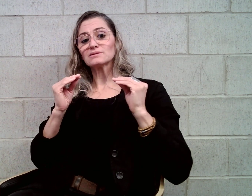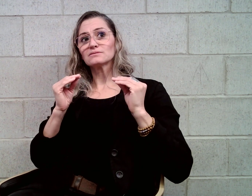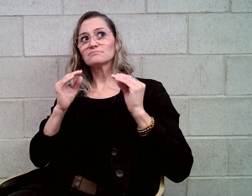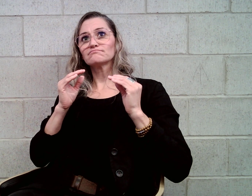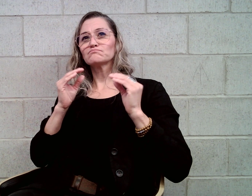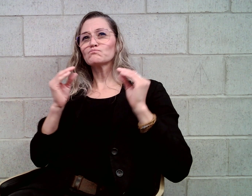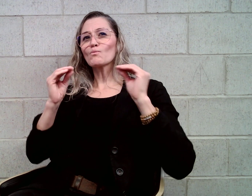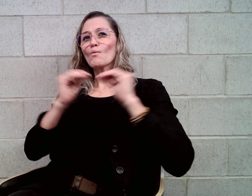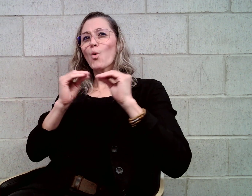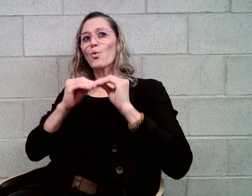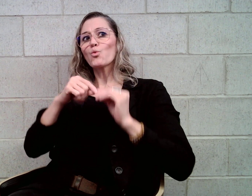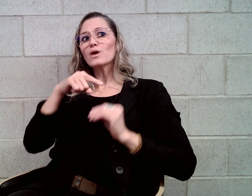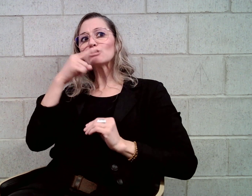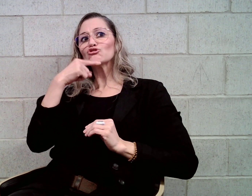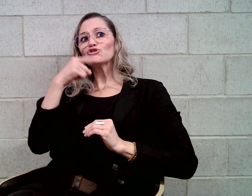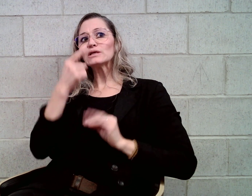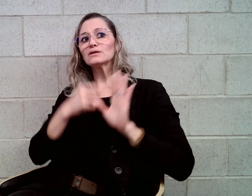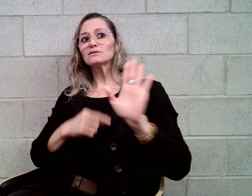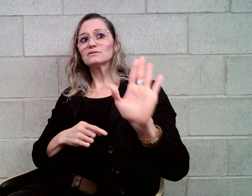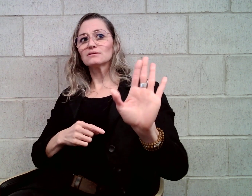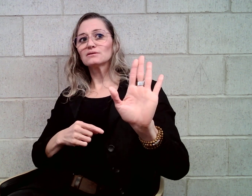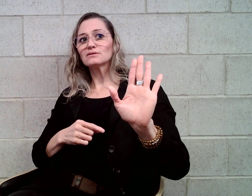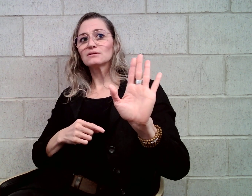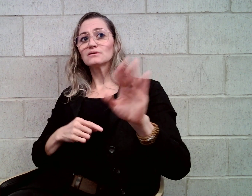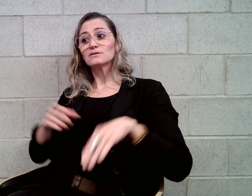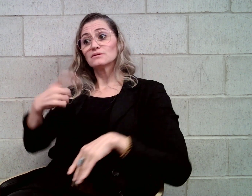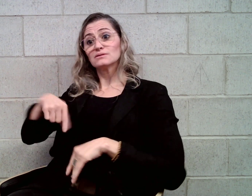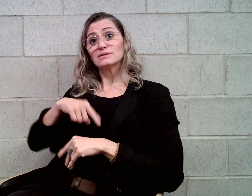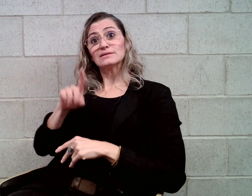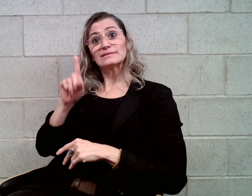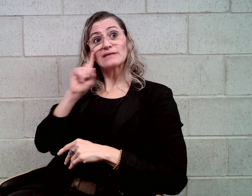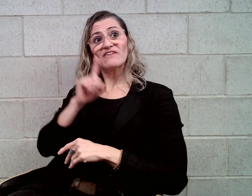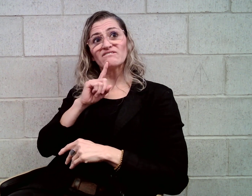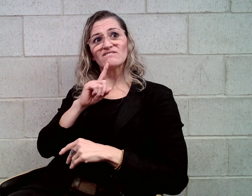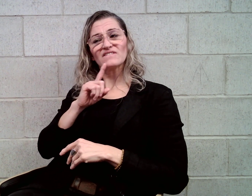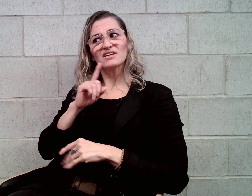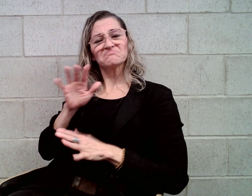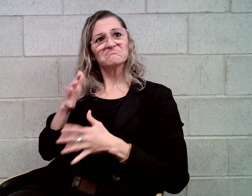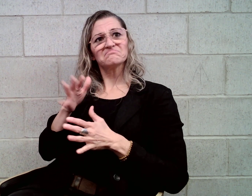some Shakespeare plays, but really, typically, Shakespeare is